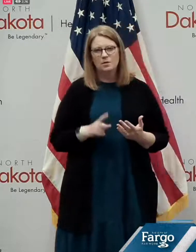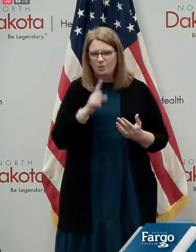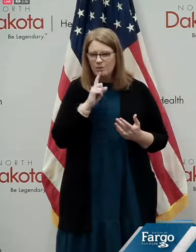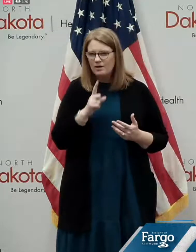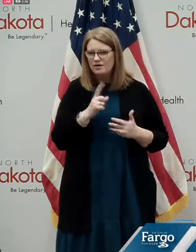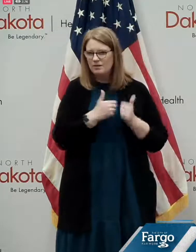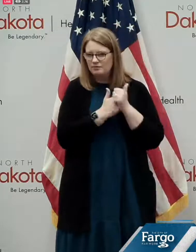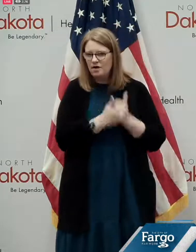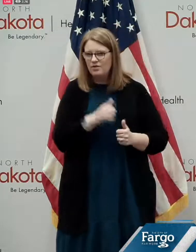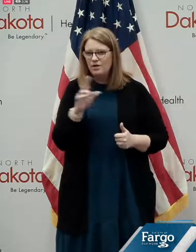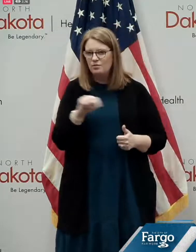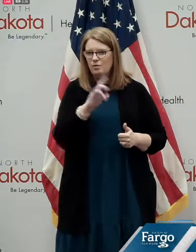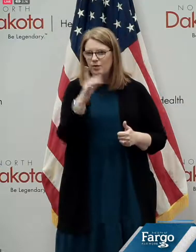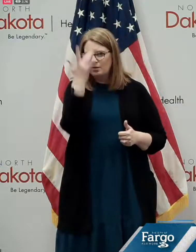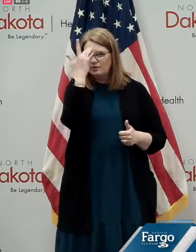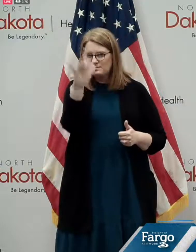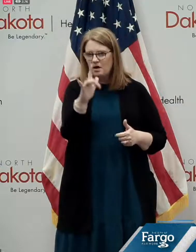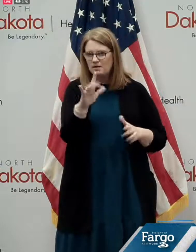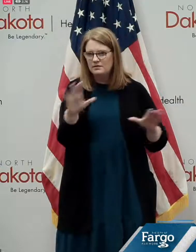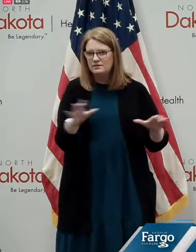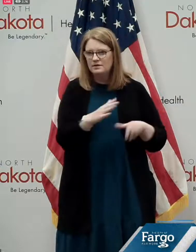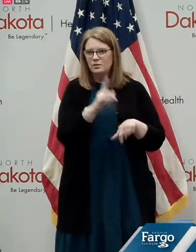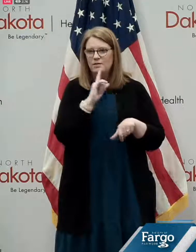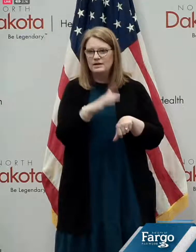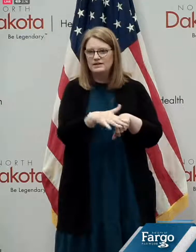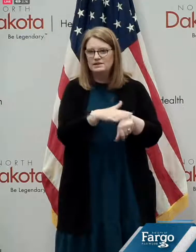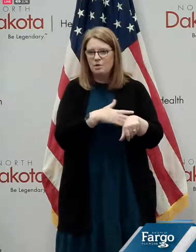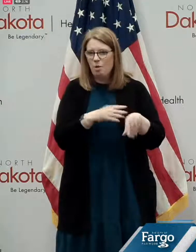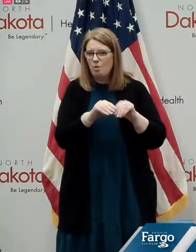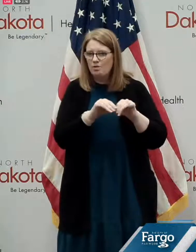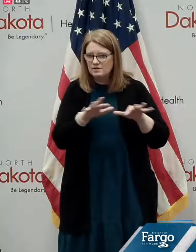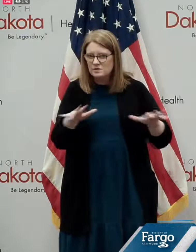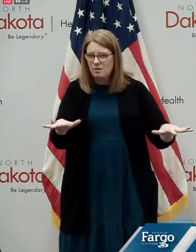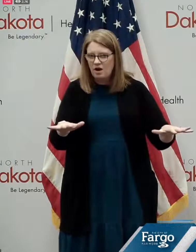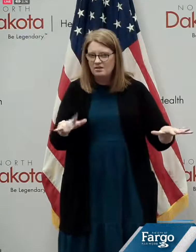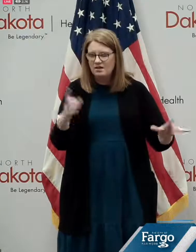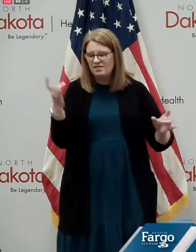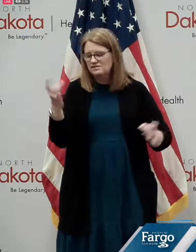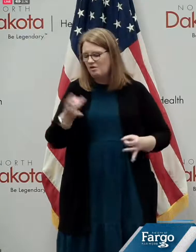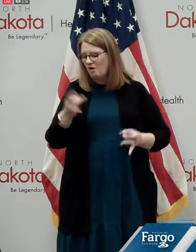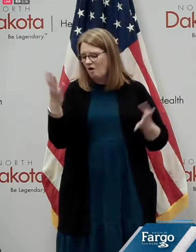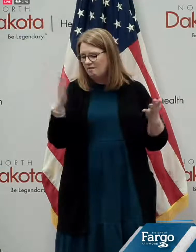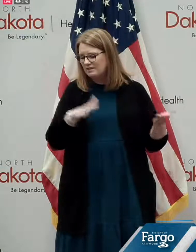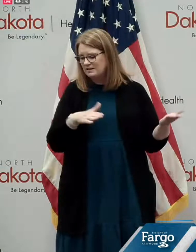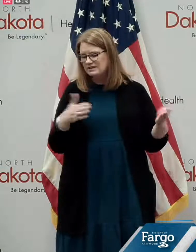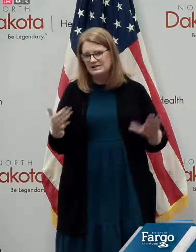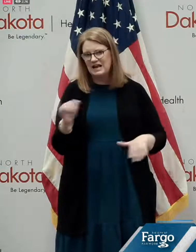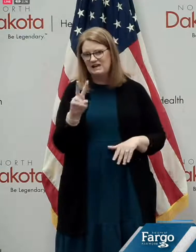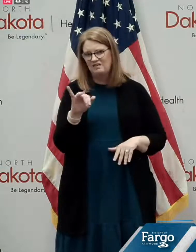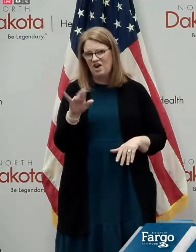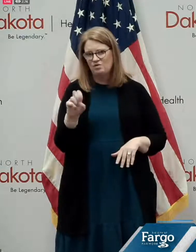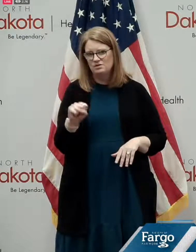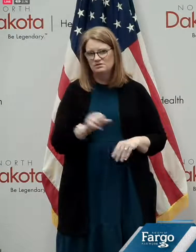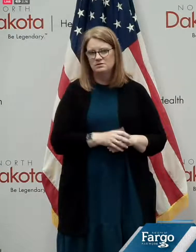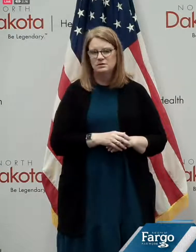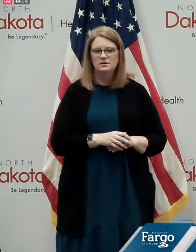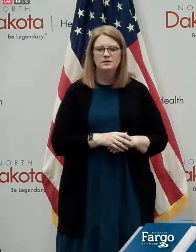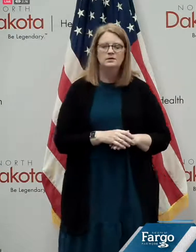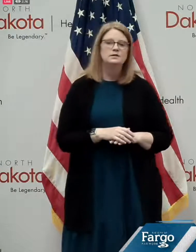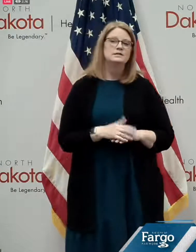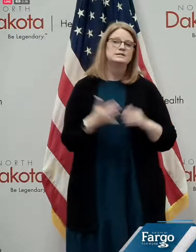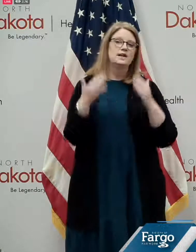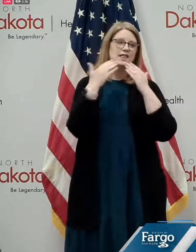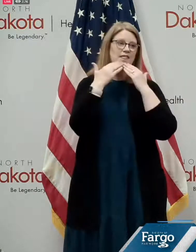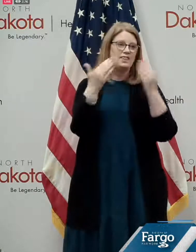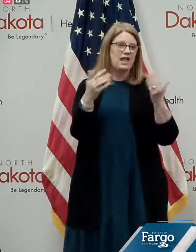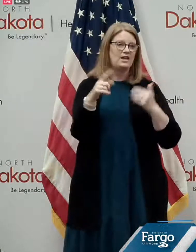smart activities that will help slow the spread of this deadly deadly virus. So with that, thank you all